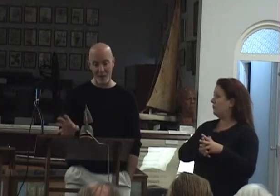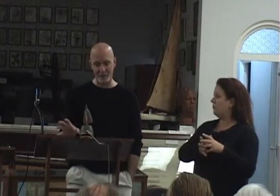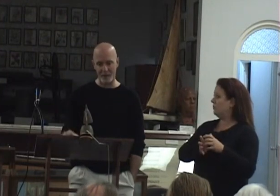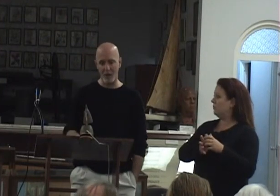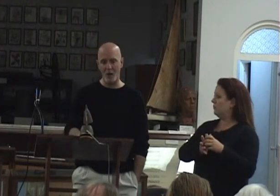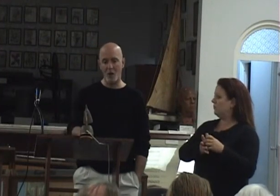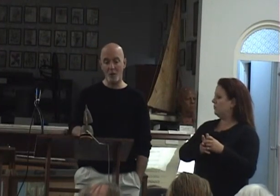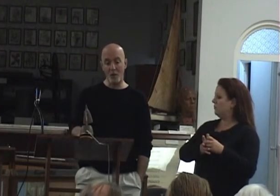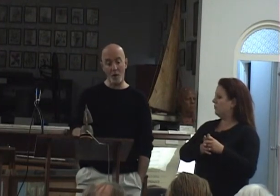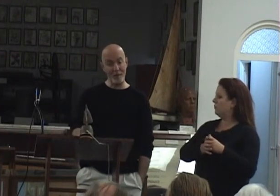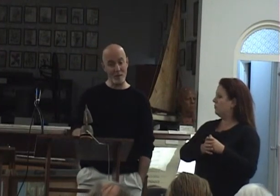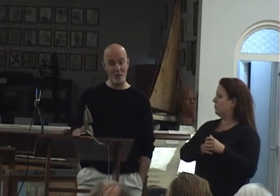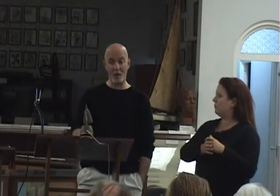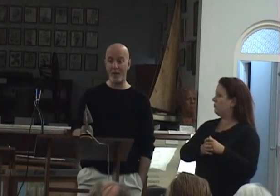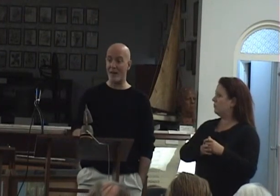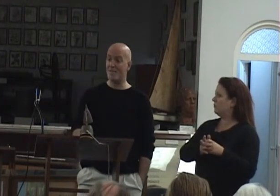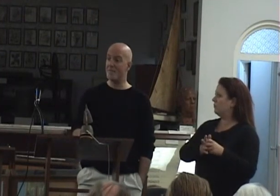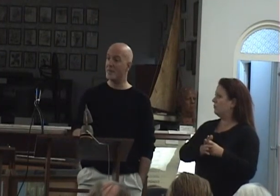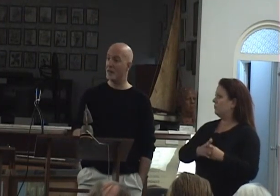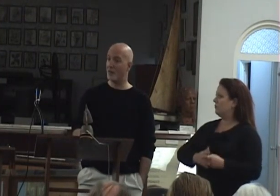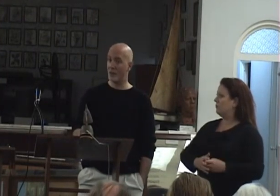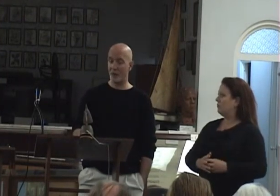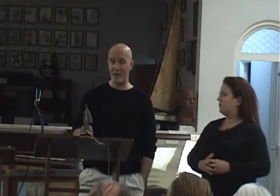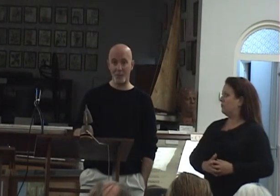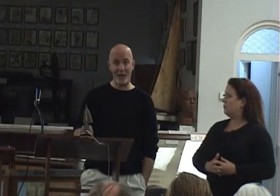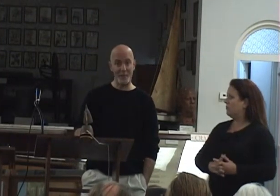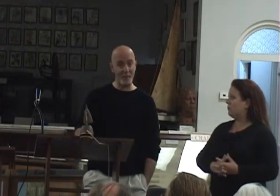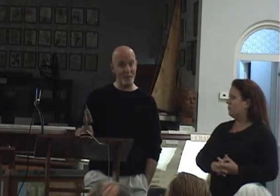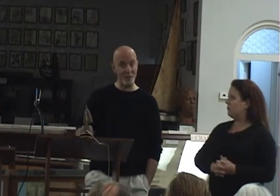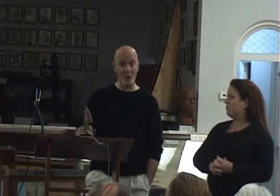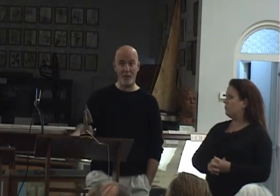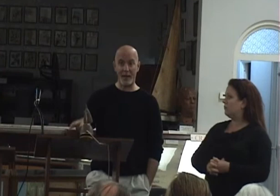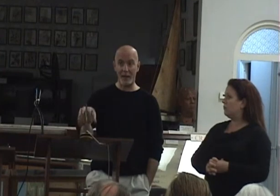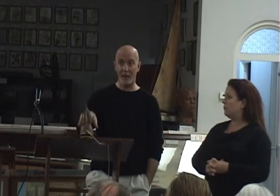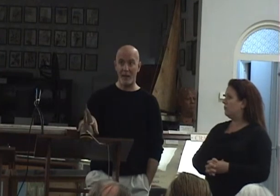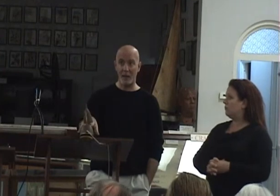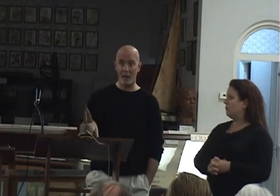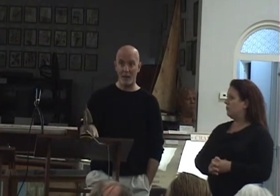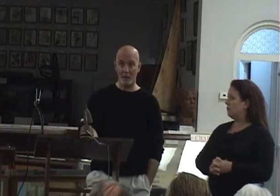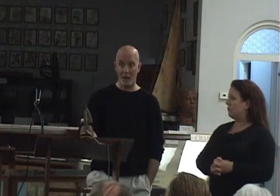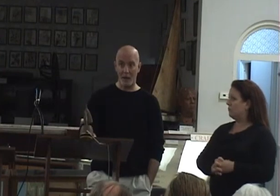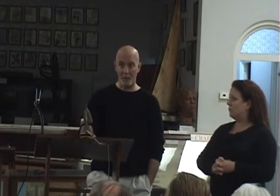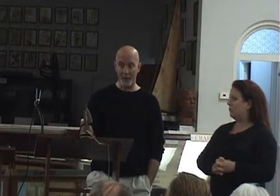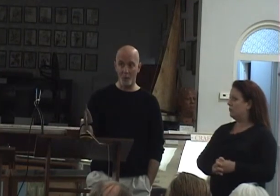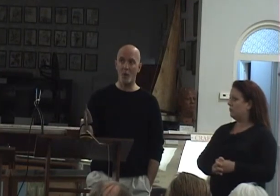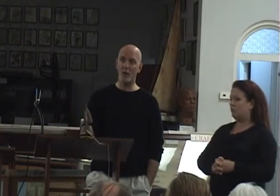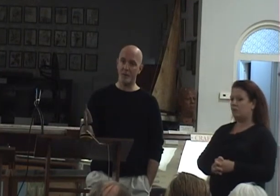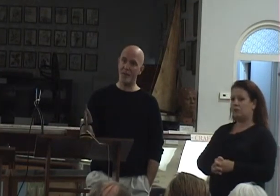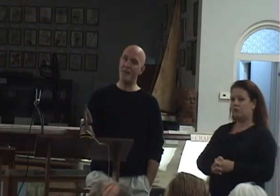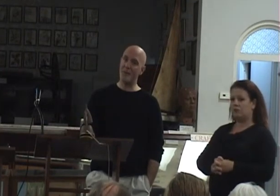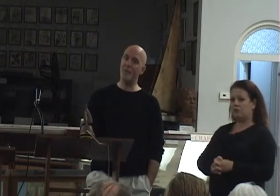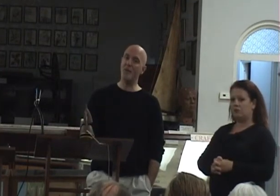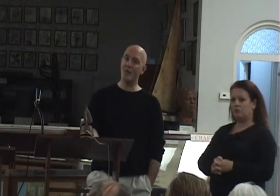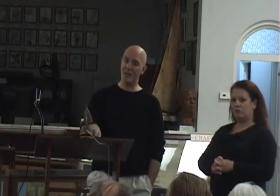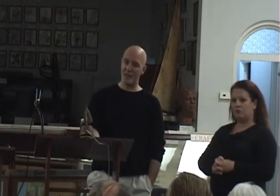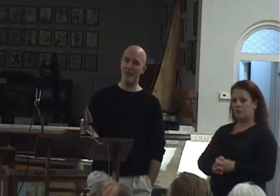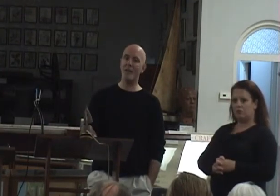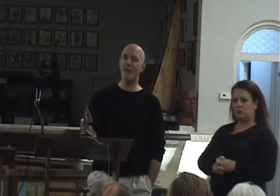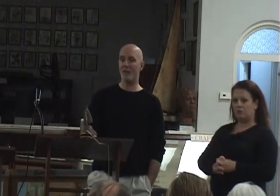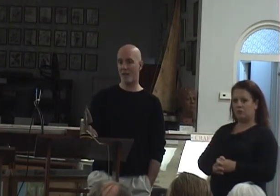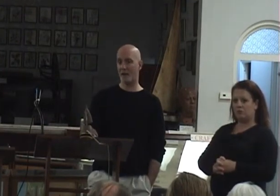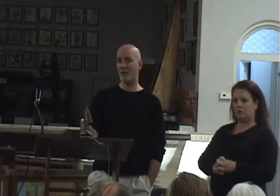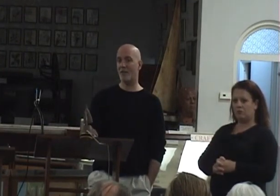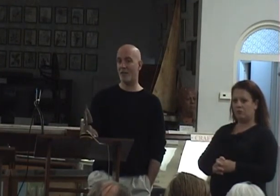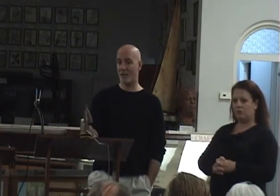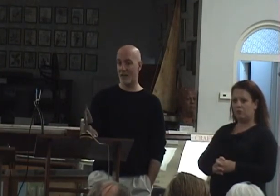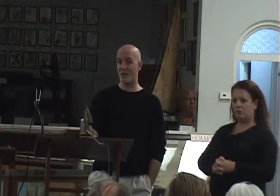connect. However, overall, we do know that certainly the O'Brien papers show that there were freed people who continued